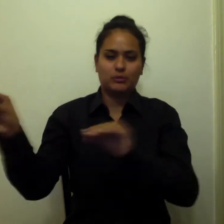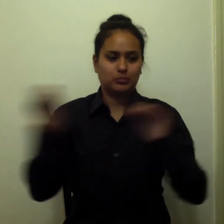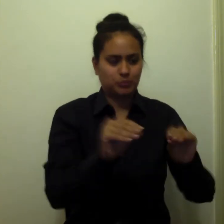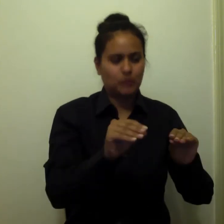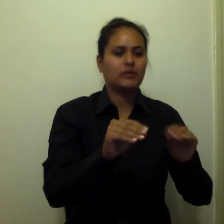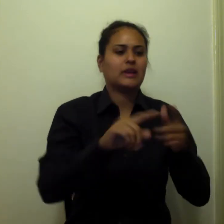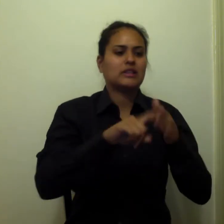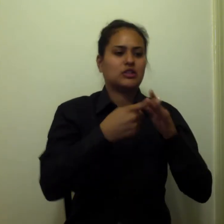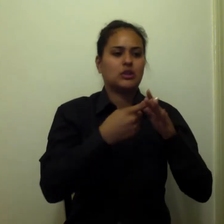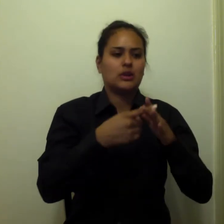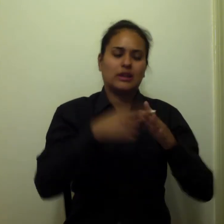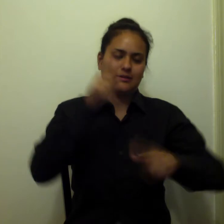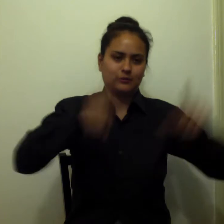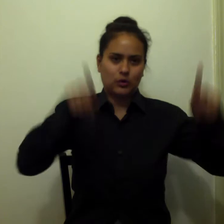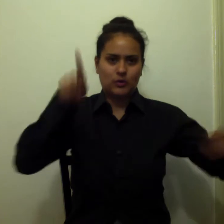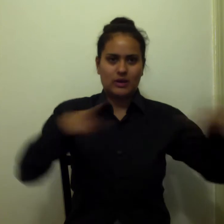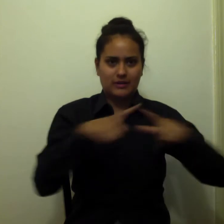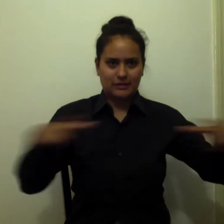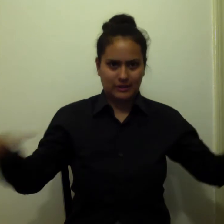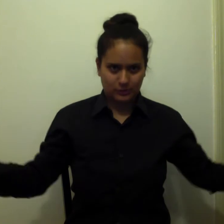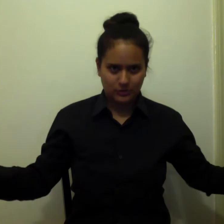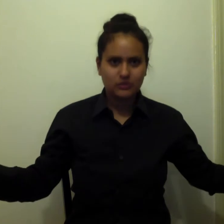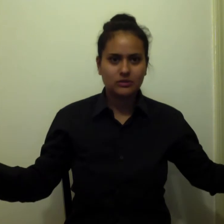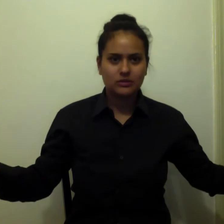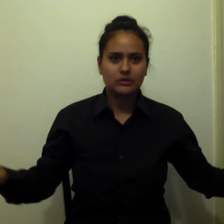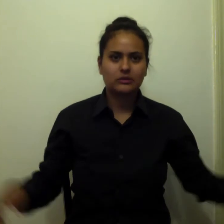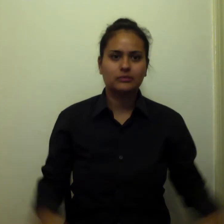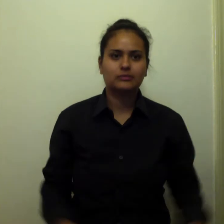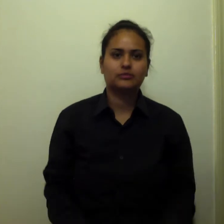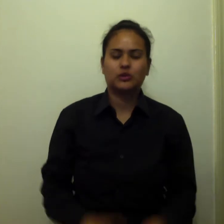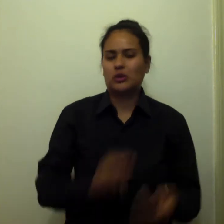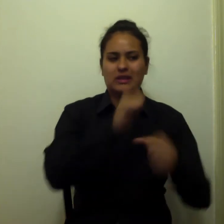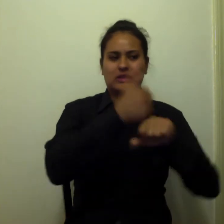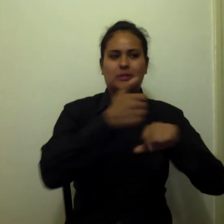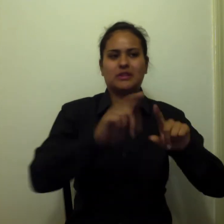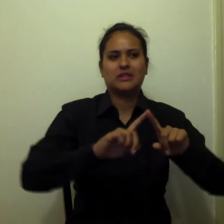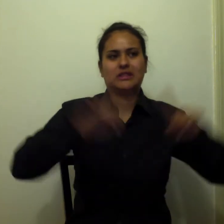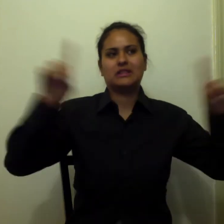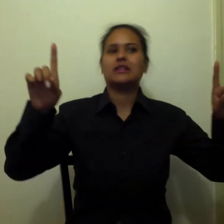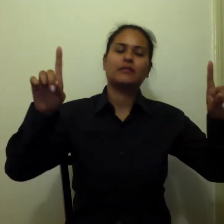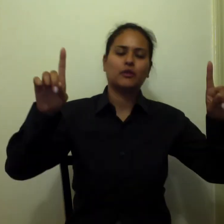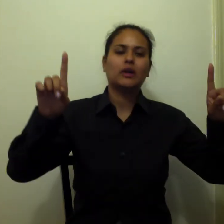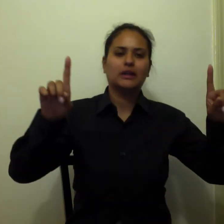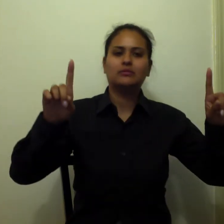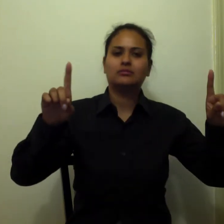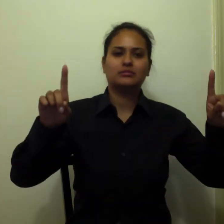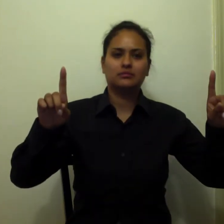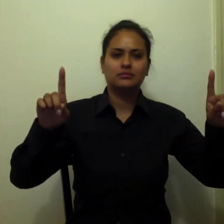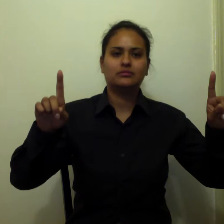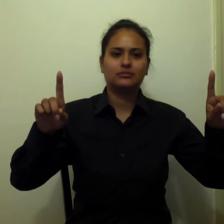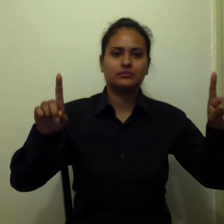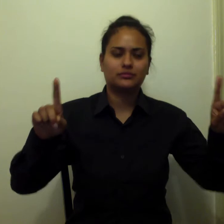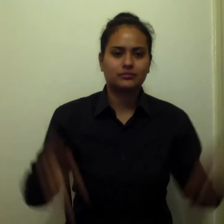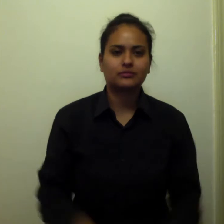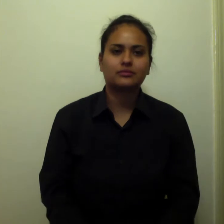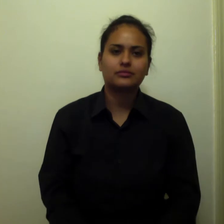taking over and setting up something which becomes very different. So the decline and fall of the Roman Empire, which of course is the phrase from Gibbon, and the